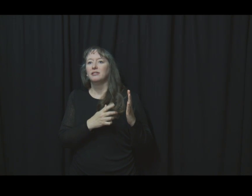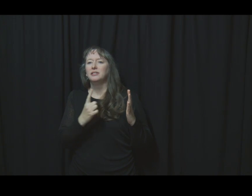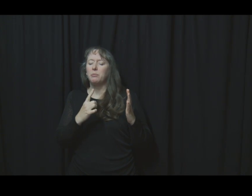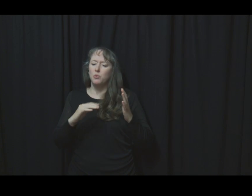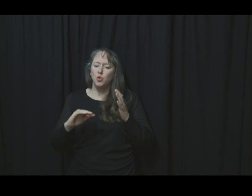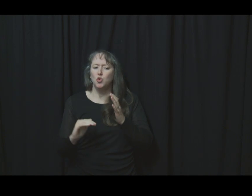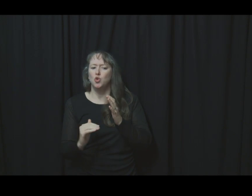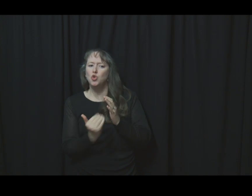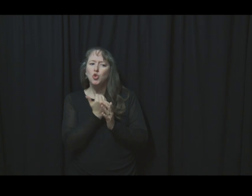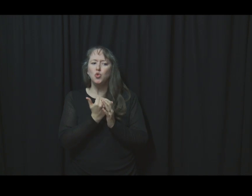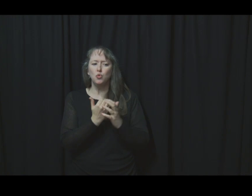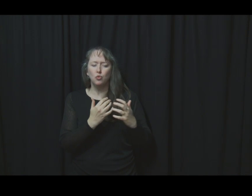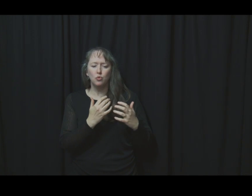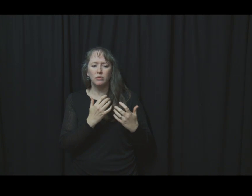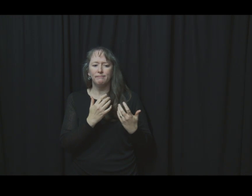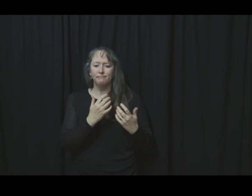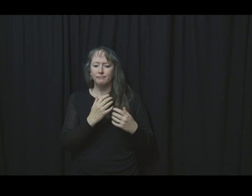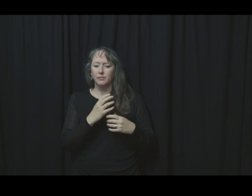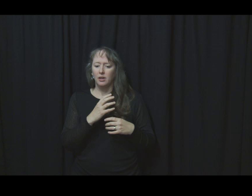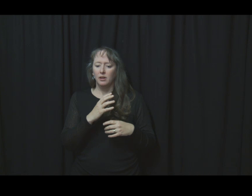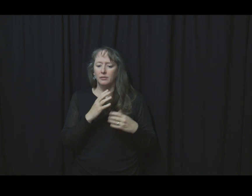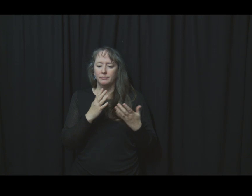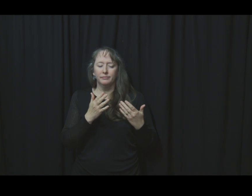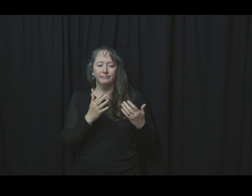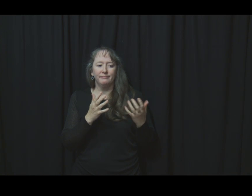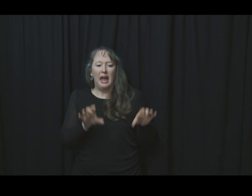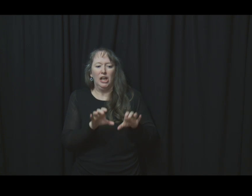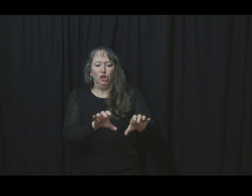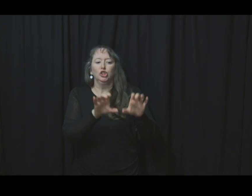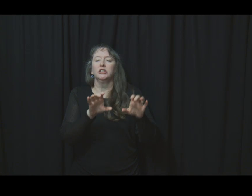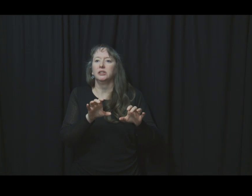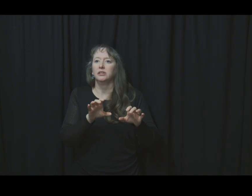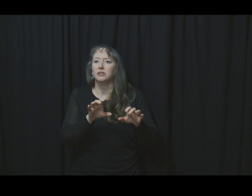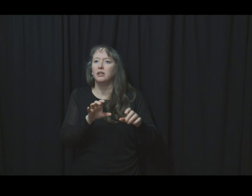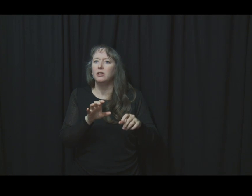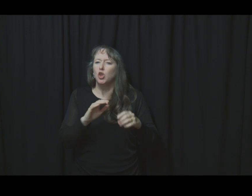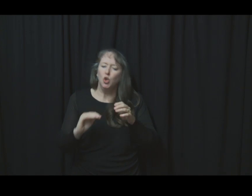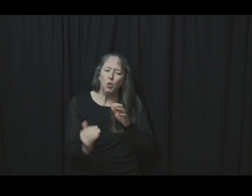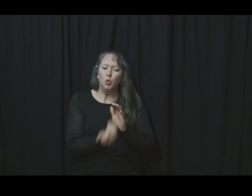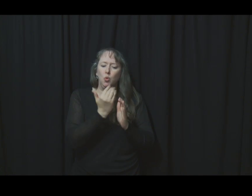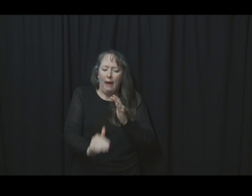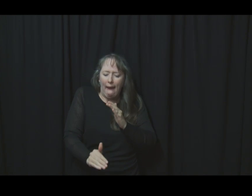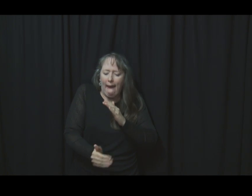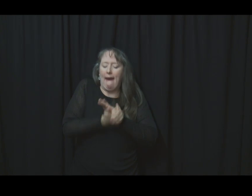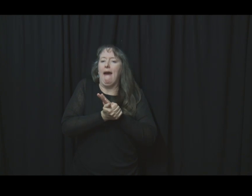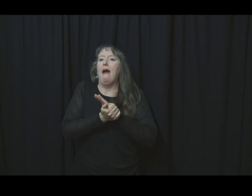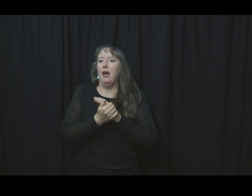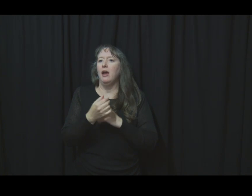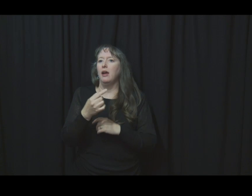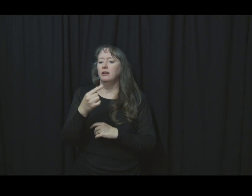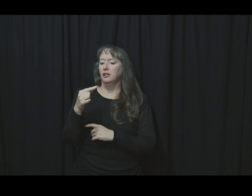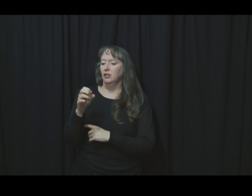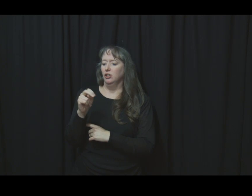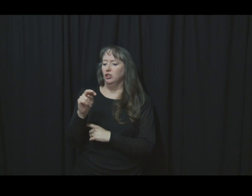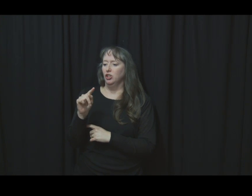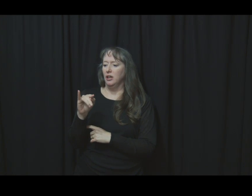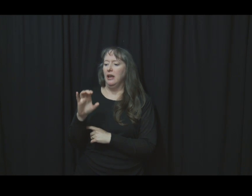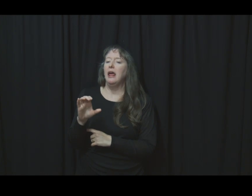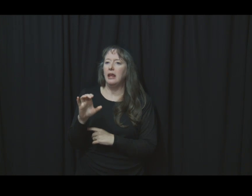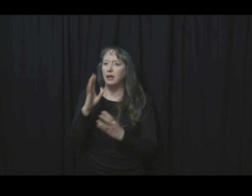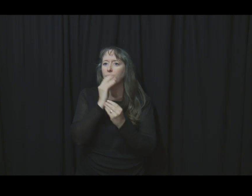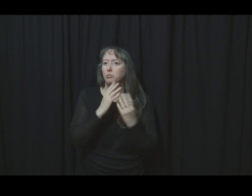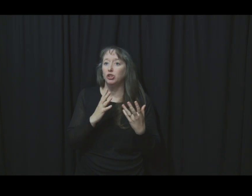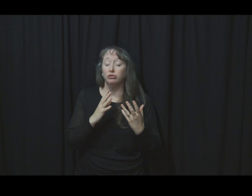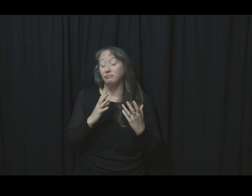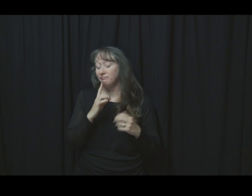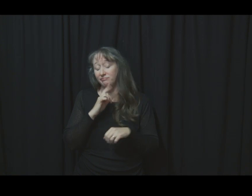that arose that was not previously possible from the genetic information that was there. And I would claim and challenge you that there is no such example that you